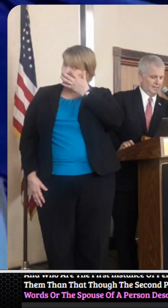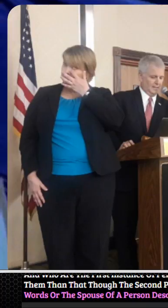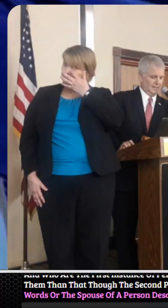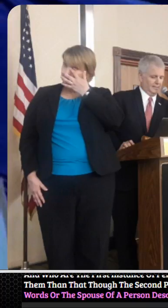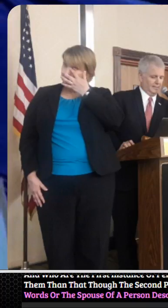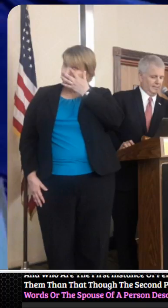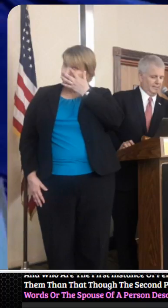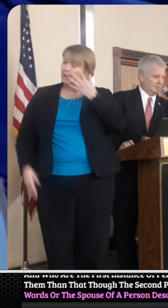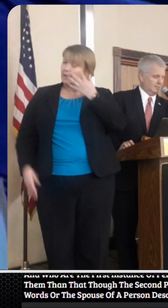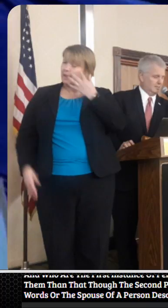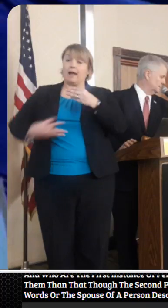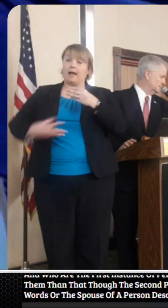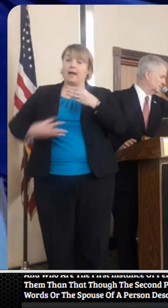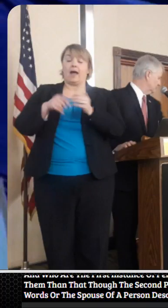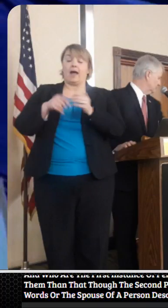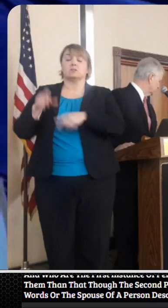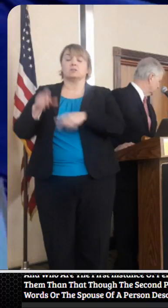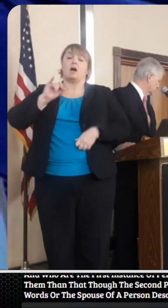if you can jump up.